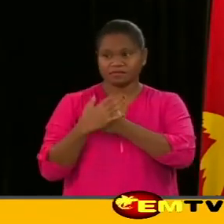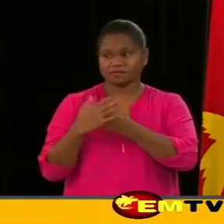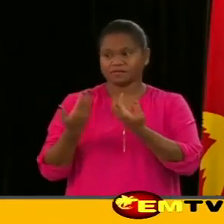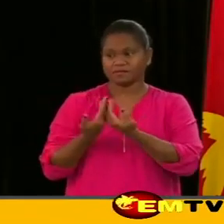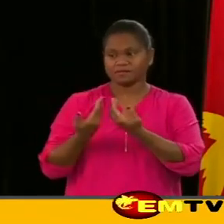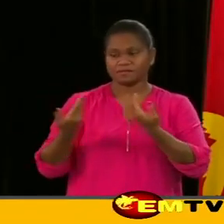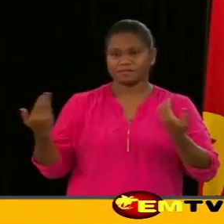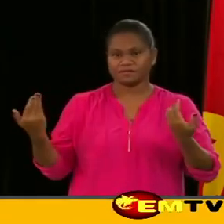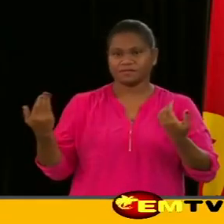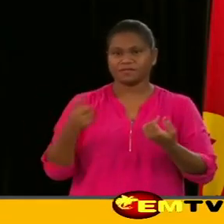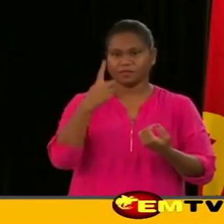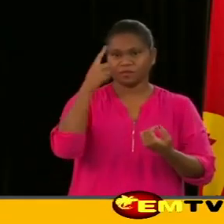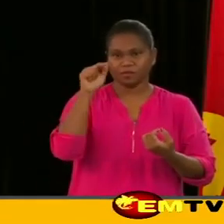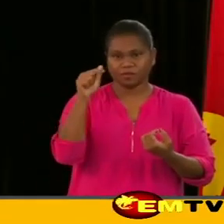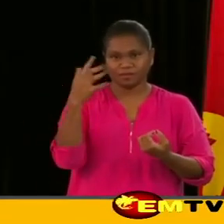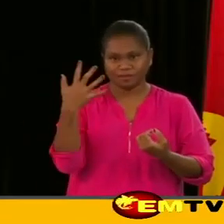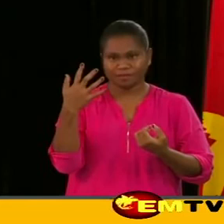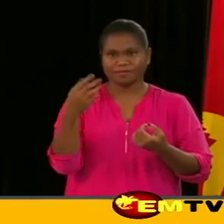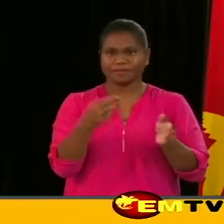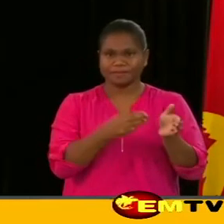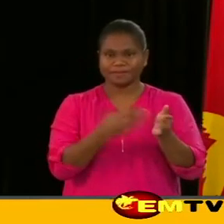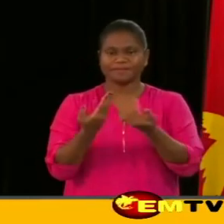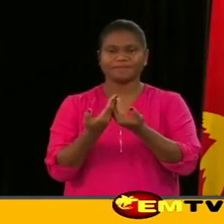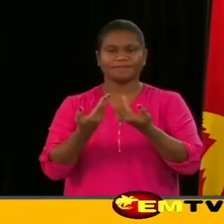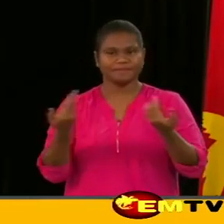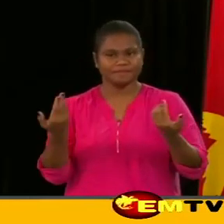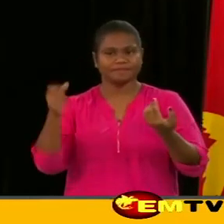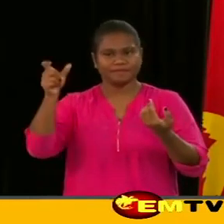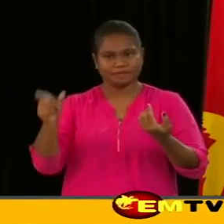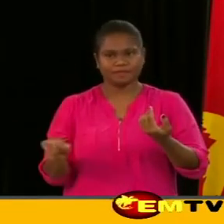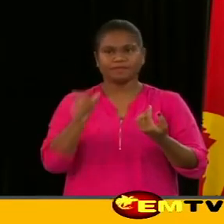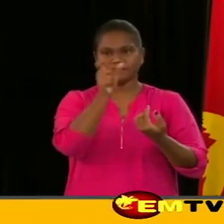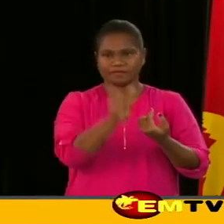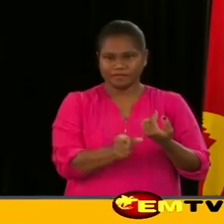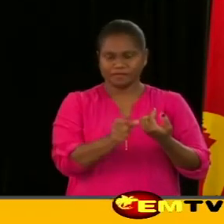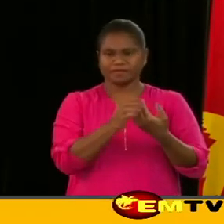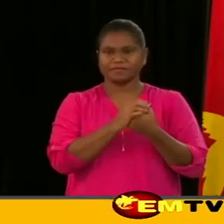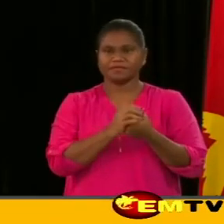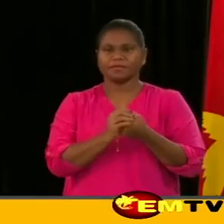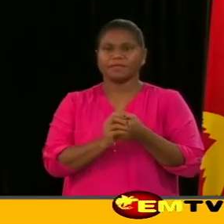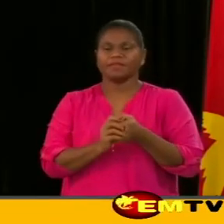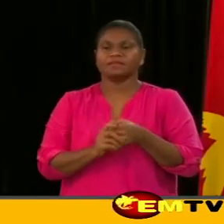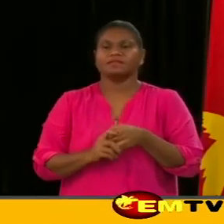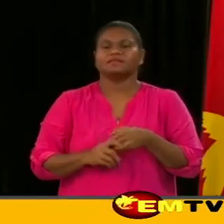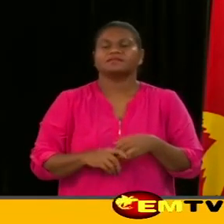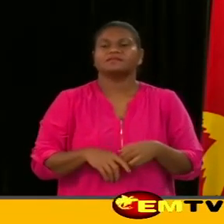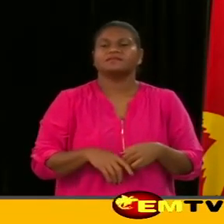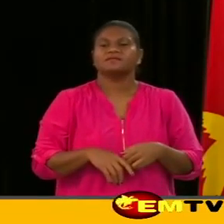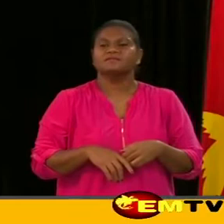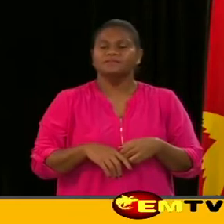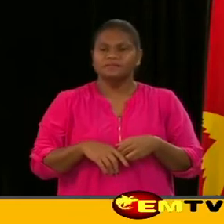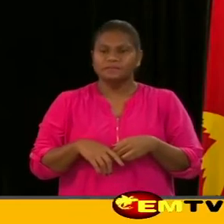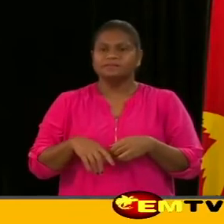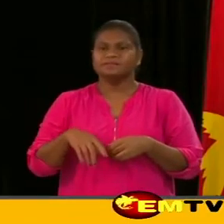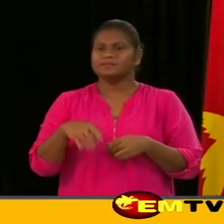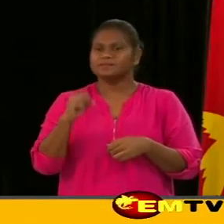meters from each other. We further emphasize the need for improved hygiene, proper cough etiquette, and resisting